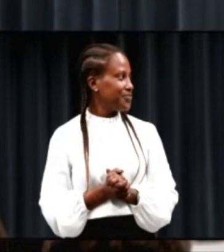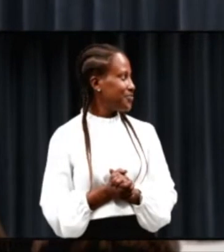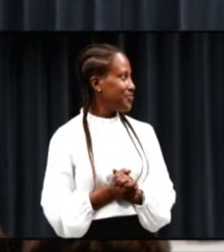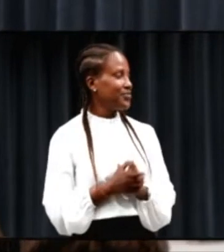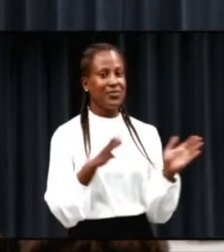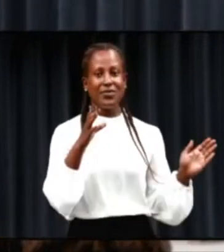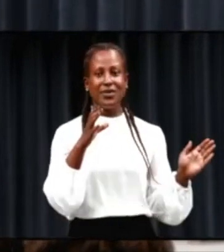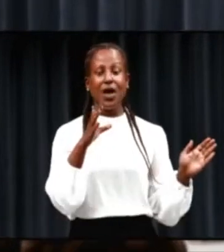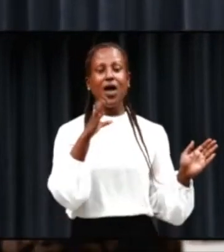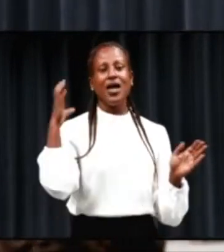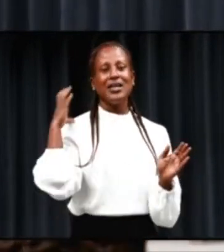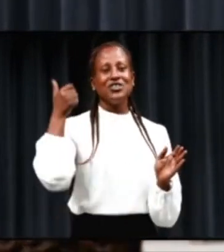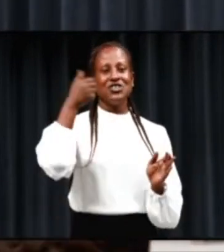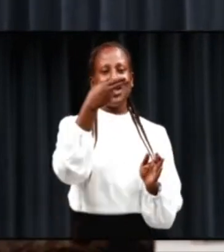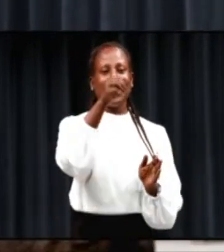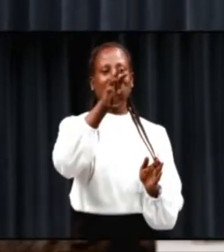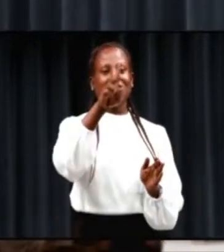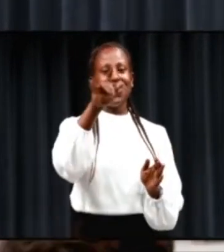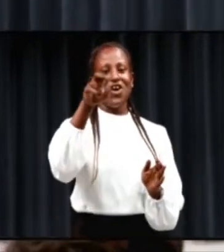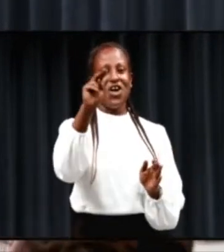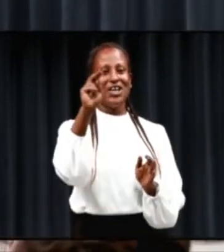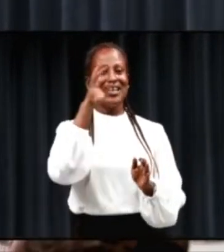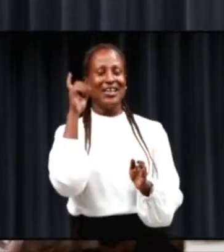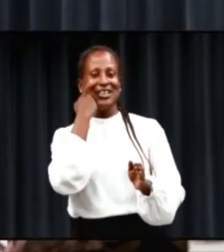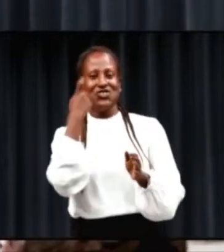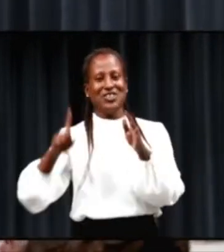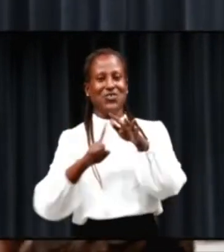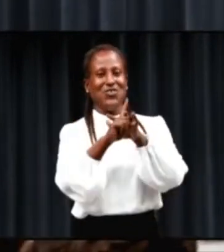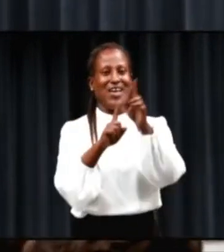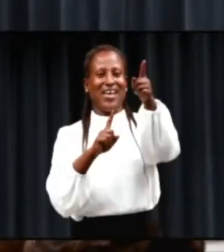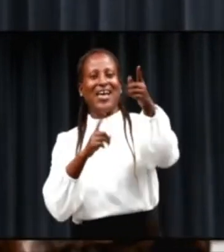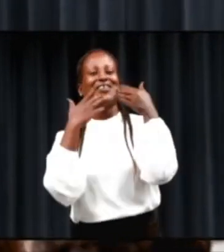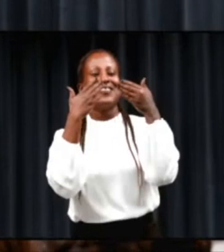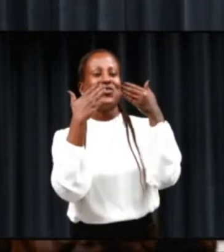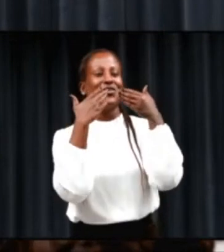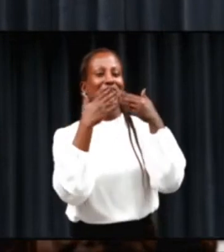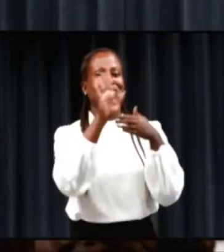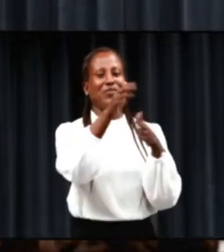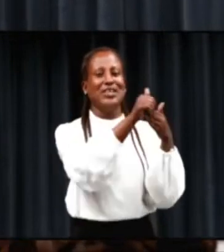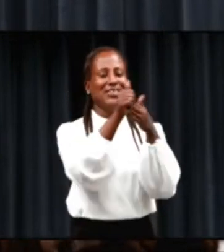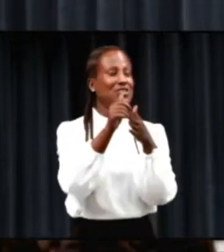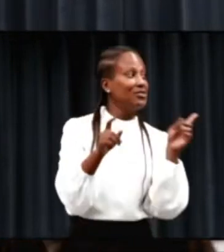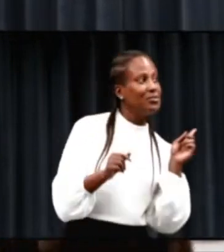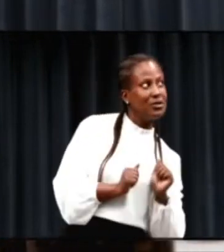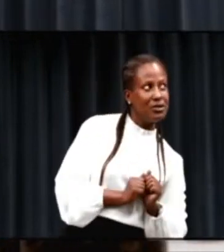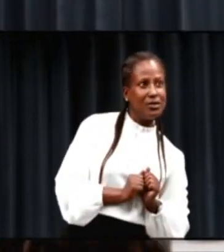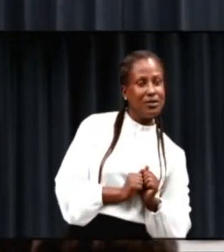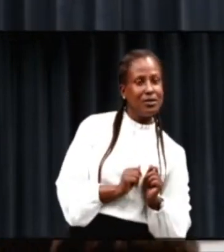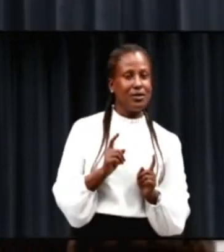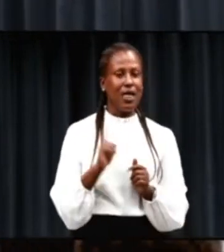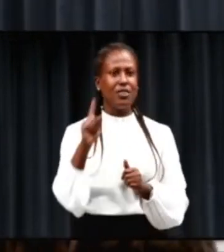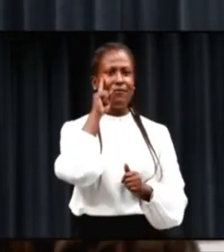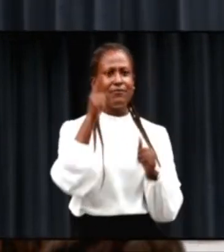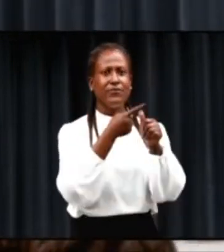One second. Chair Hawkins has arrived, and so we want to thank him for his leadership as well. And in fact, you know what? I think it's appropriate. Can the first